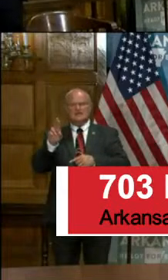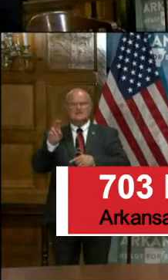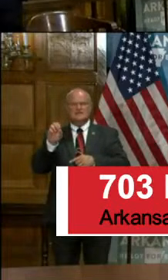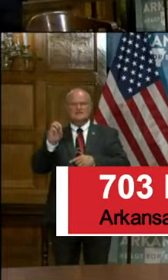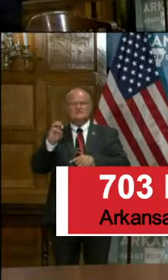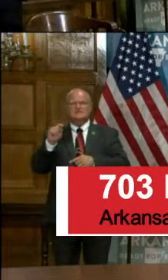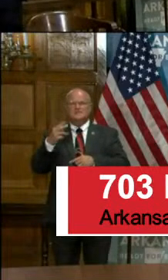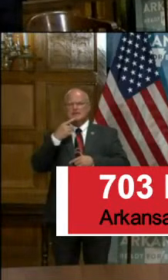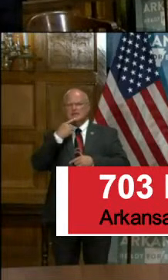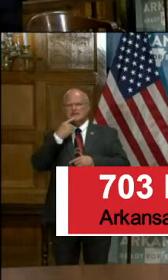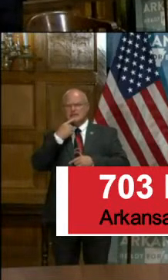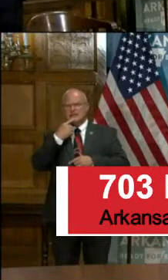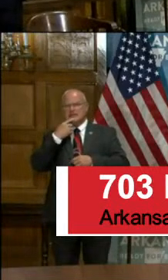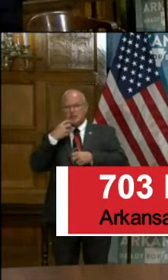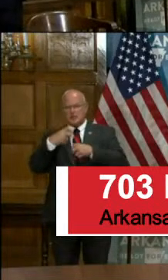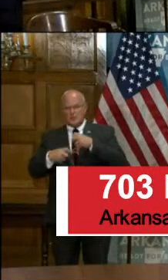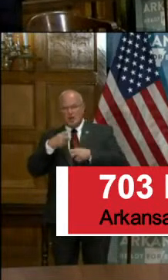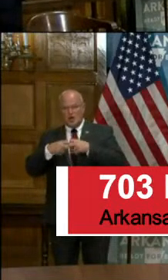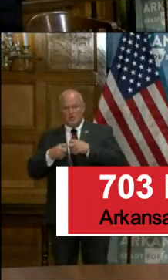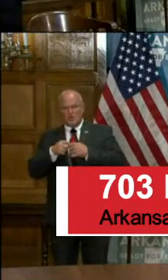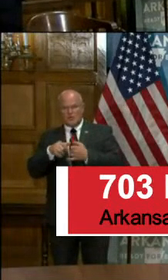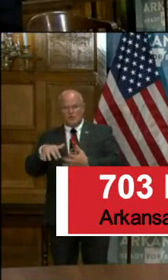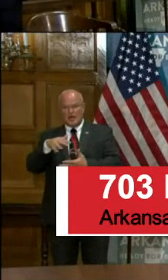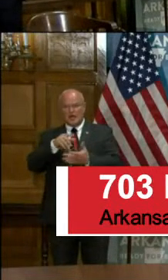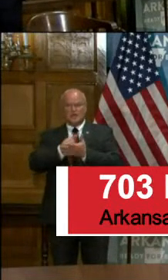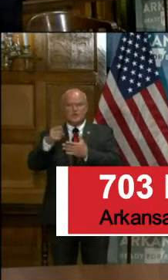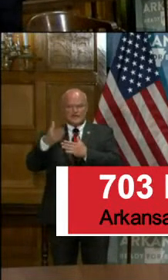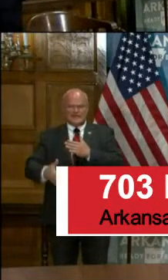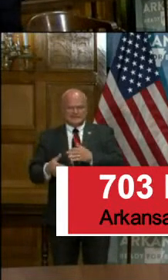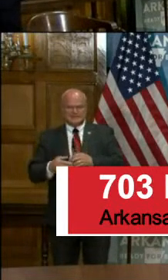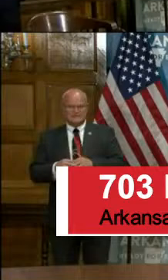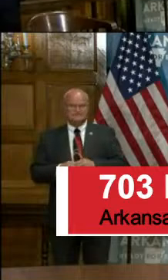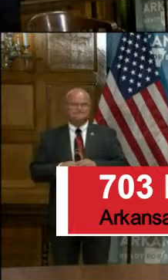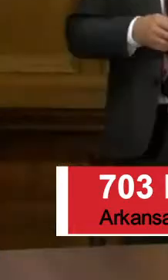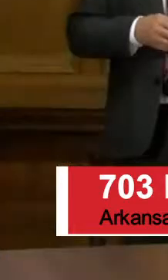you know, we're seeing this as being a problem of being out and about on the weekends.